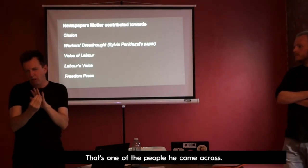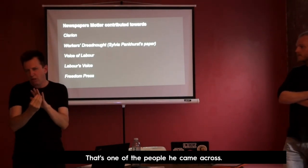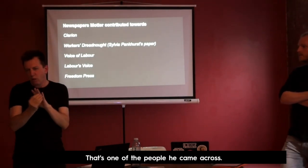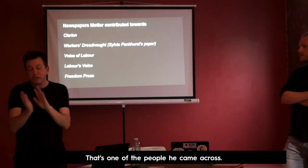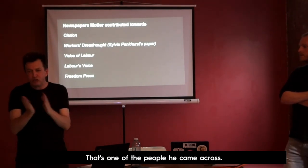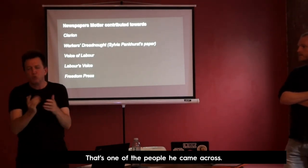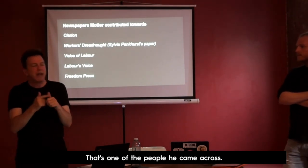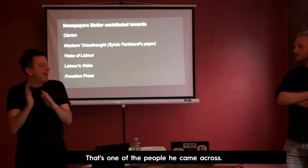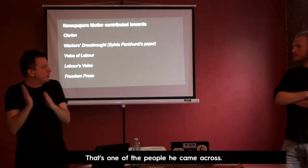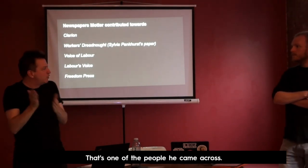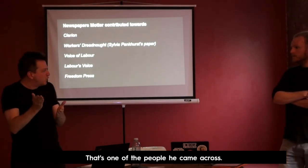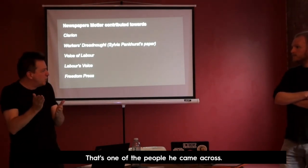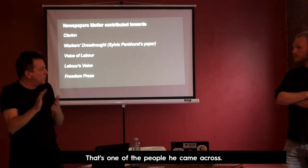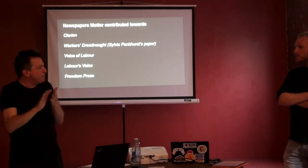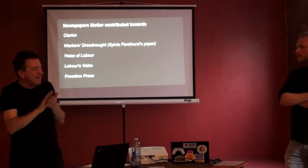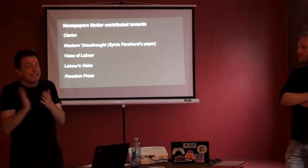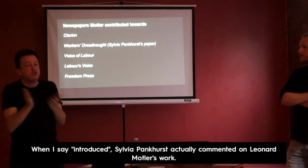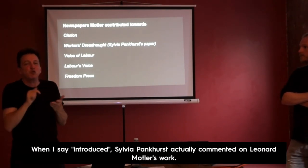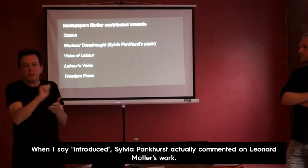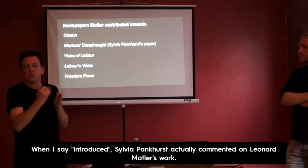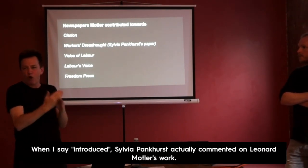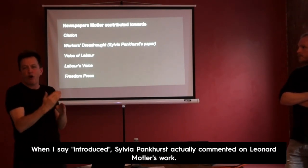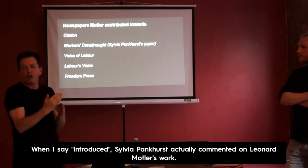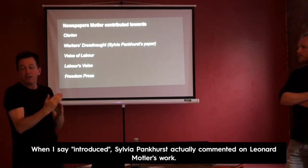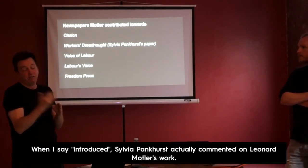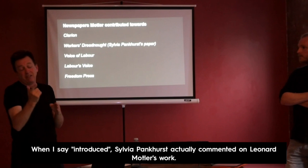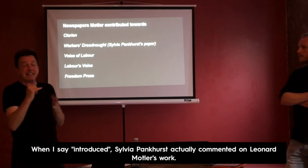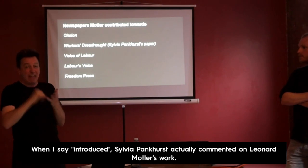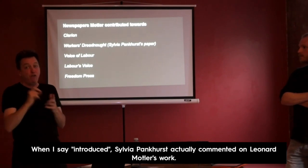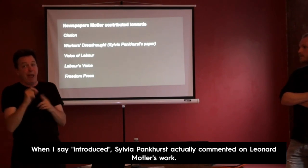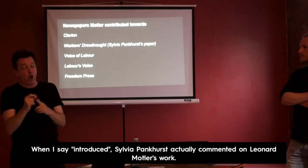That's one of the people he came across. When I say introduced,